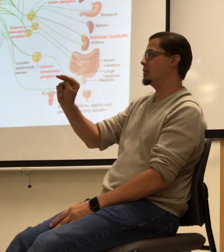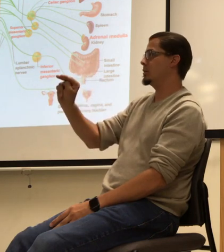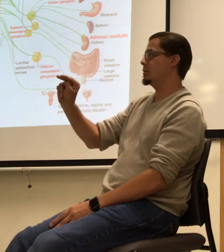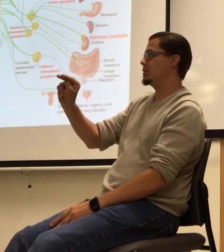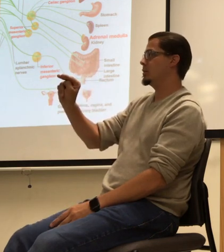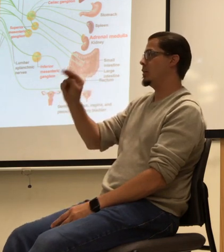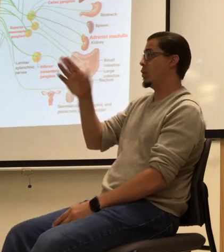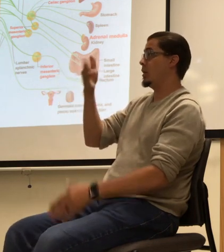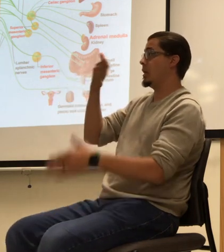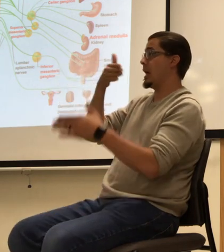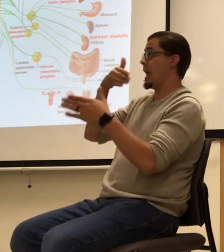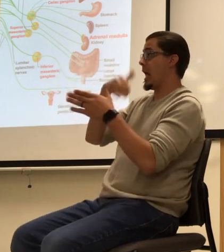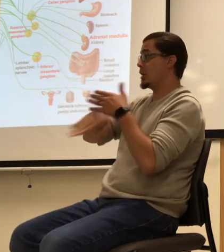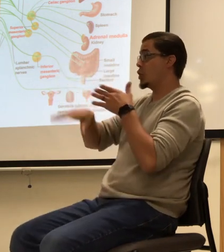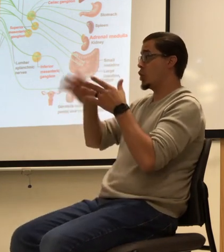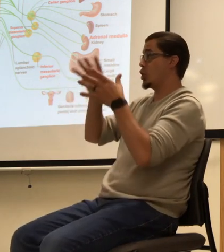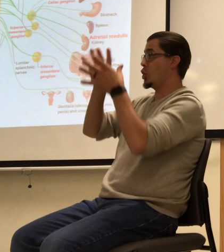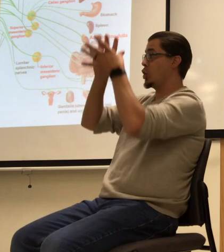Enters the chain,